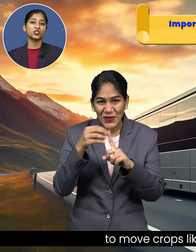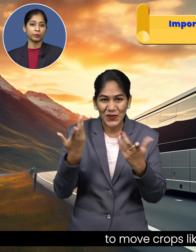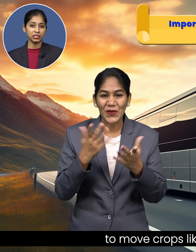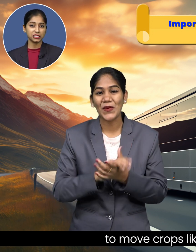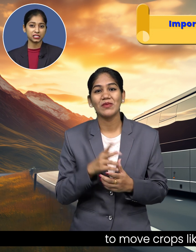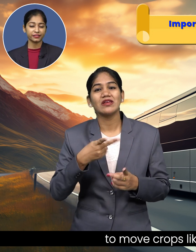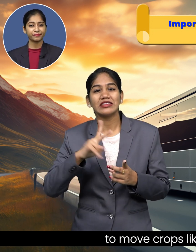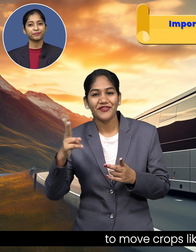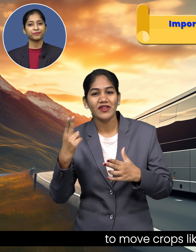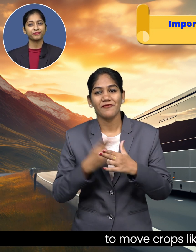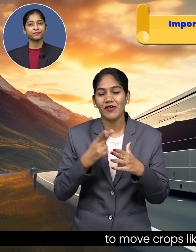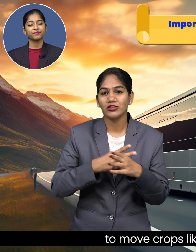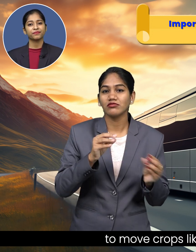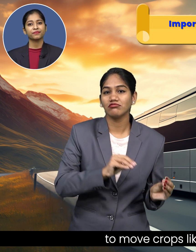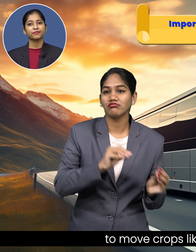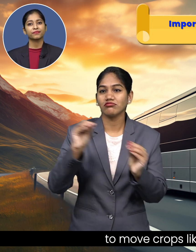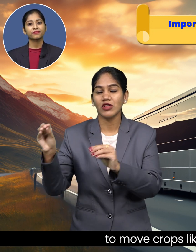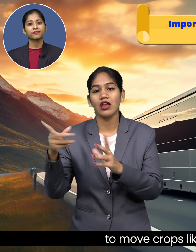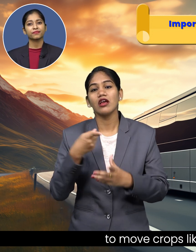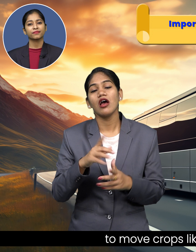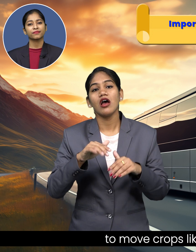and vegetables.